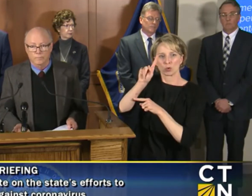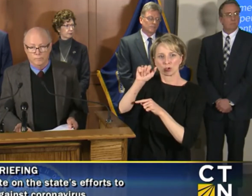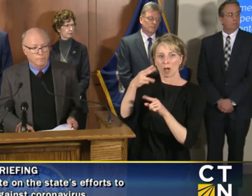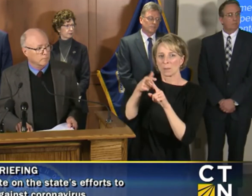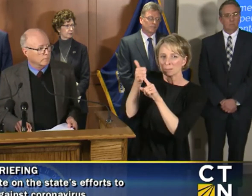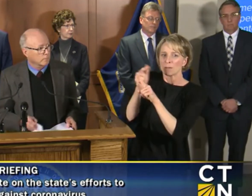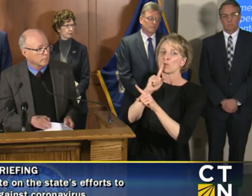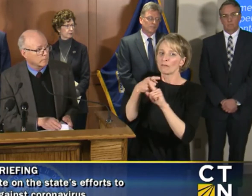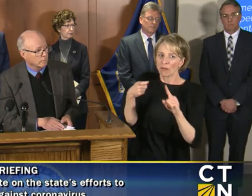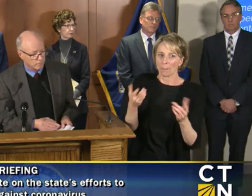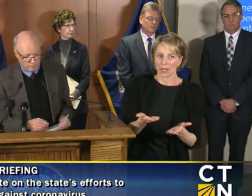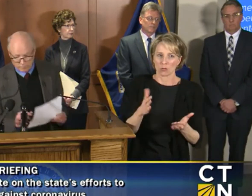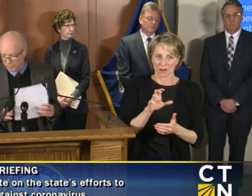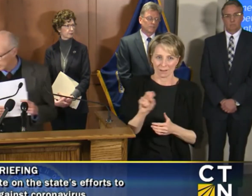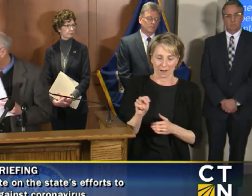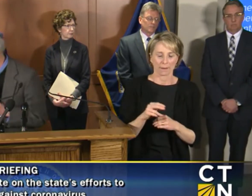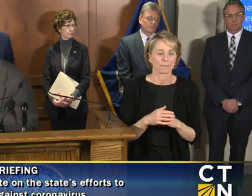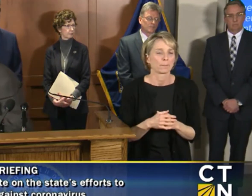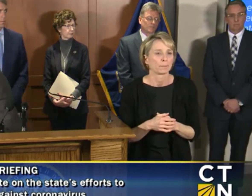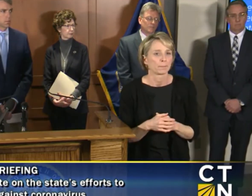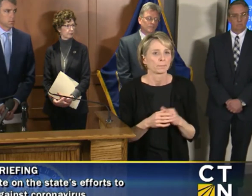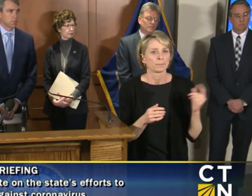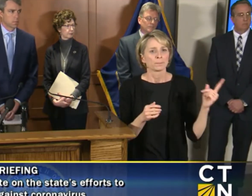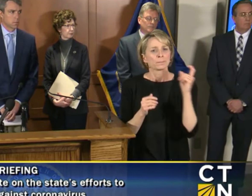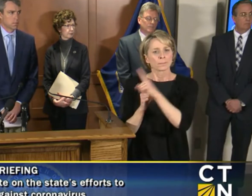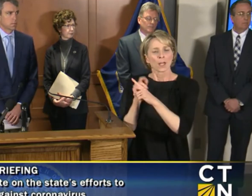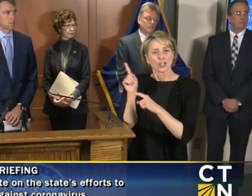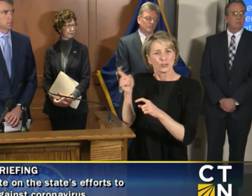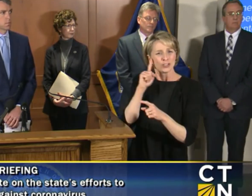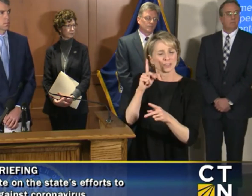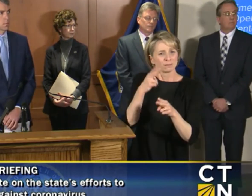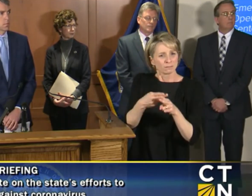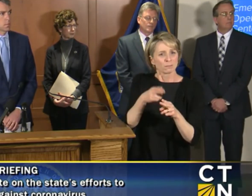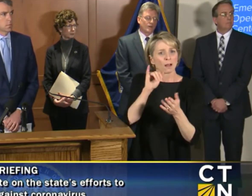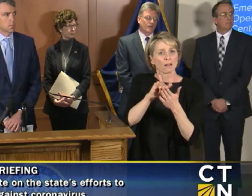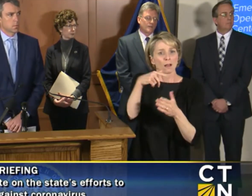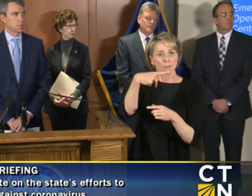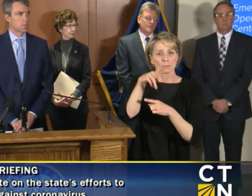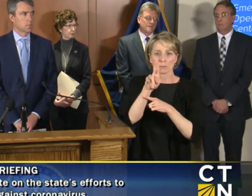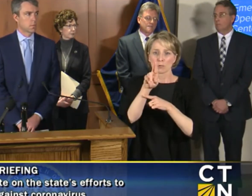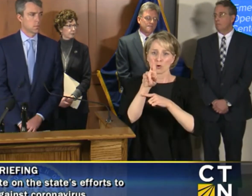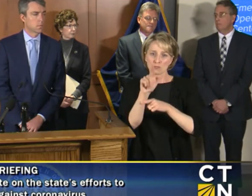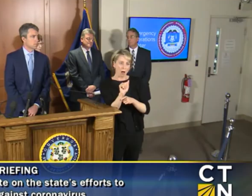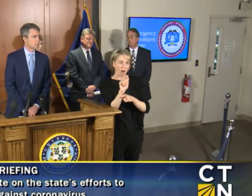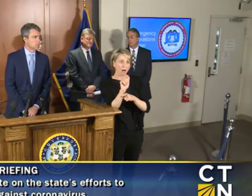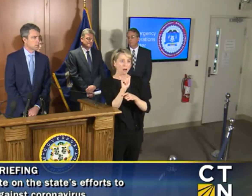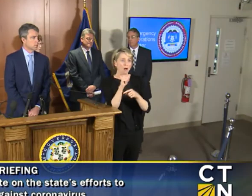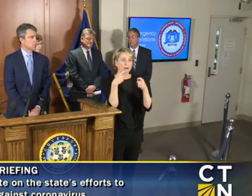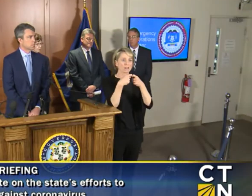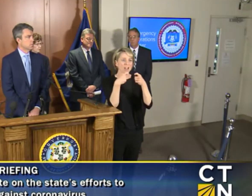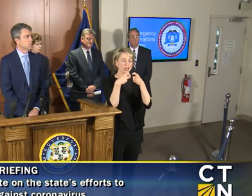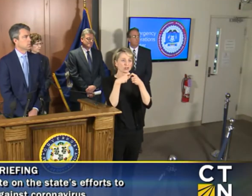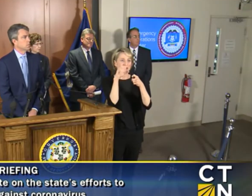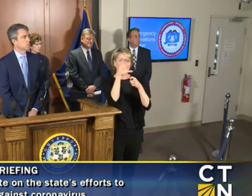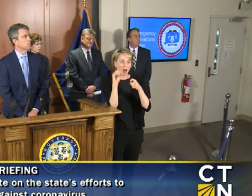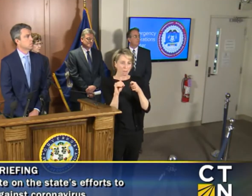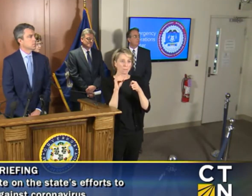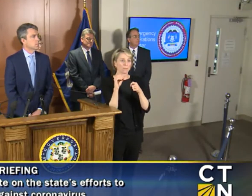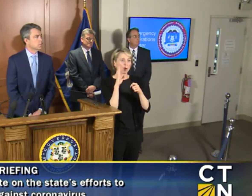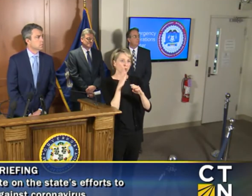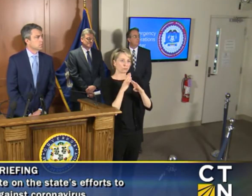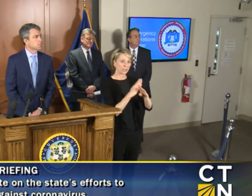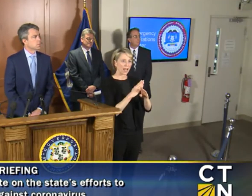Josh, you had mentioned earlier Pura affording protections to utility customers facing shutoffs. Does the state have any authority to